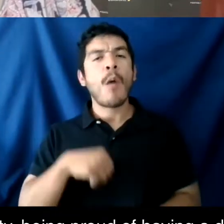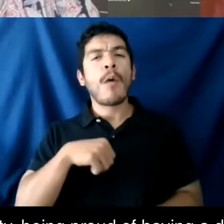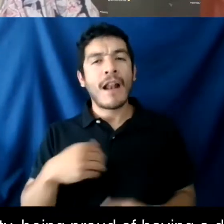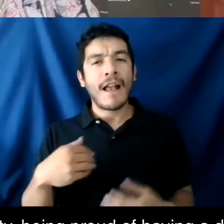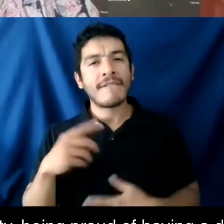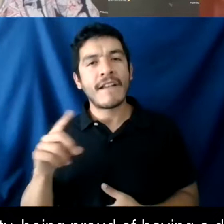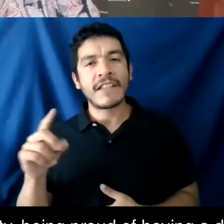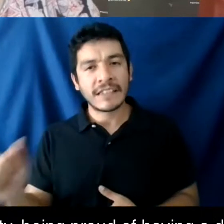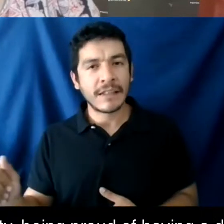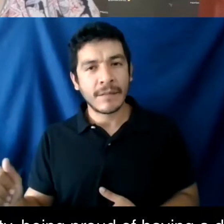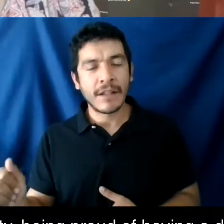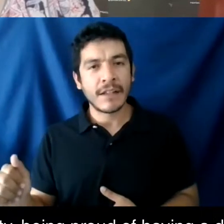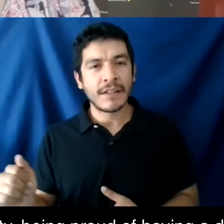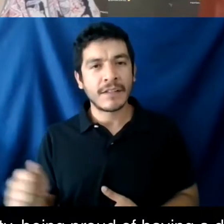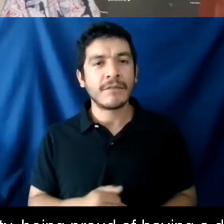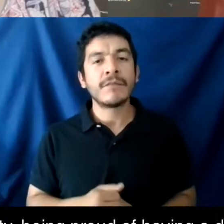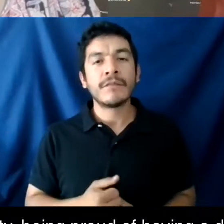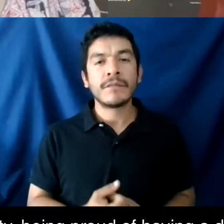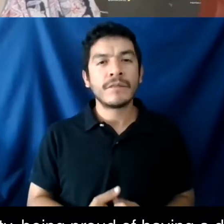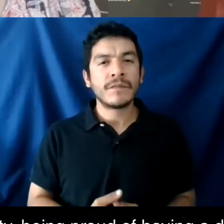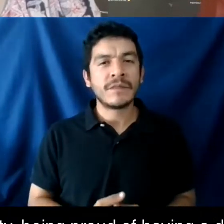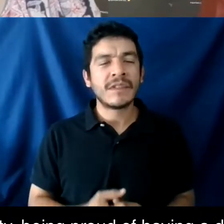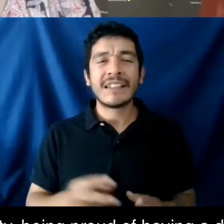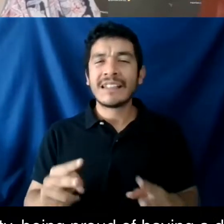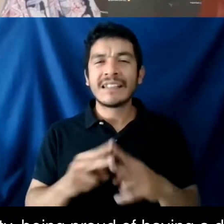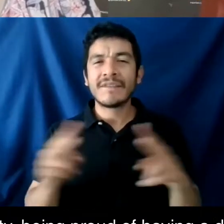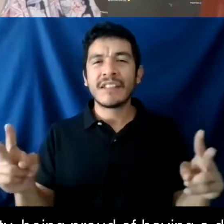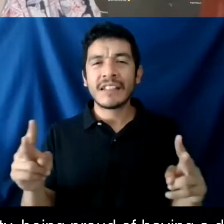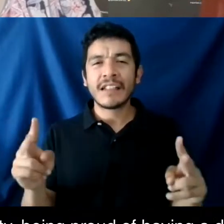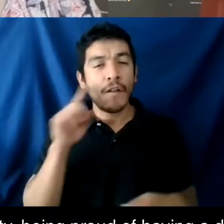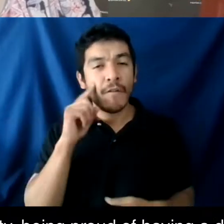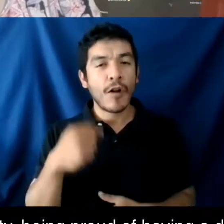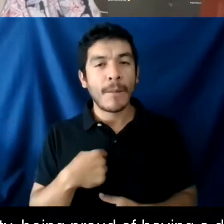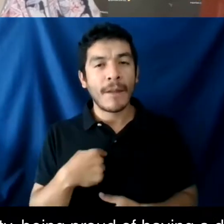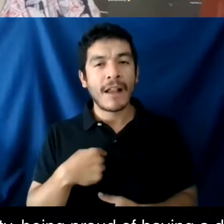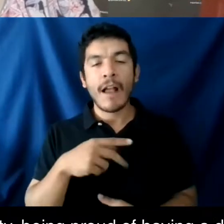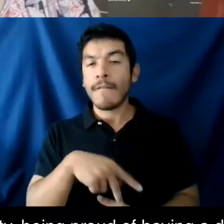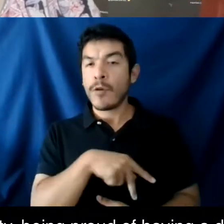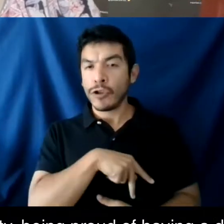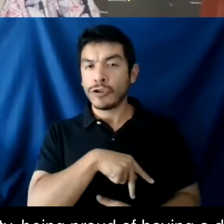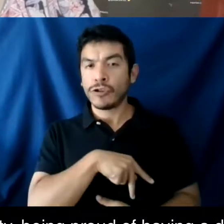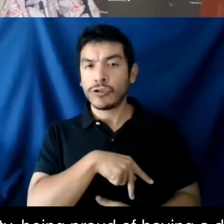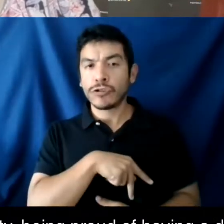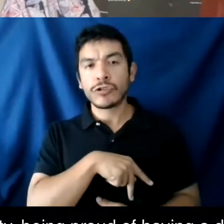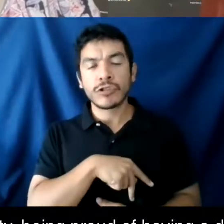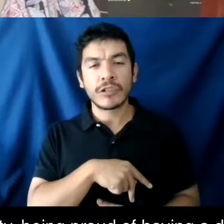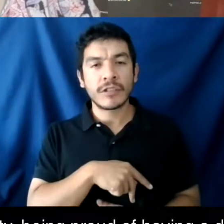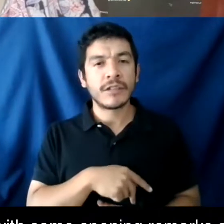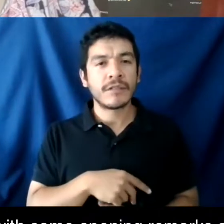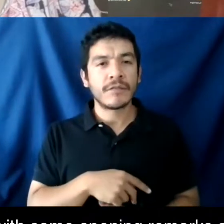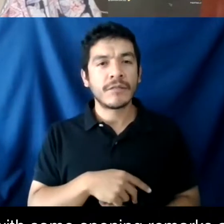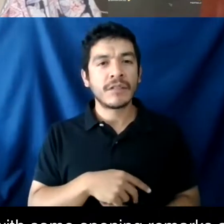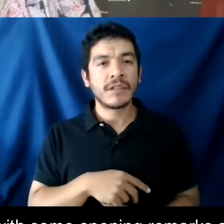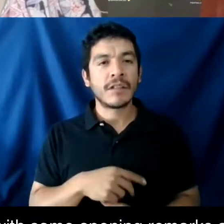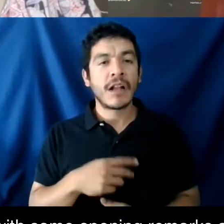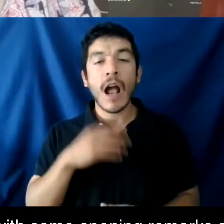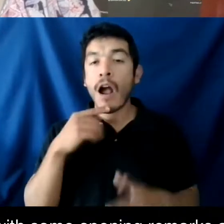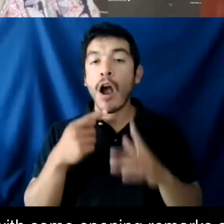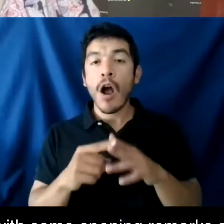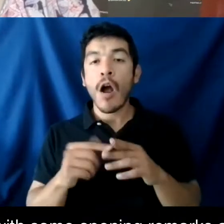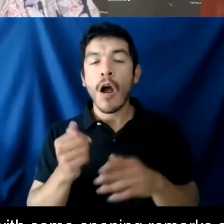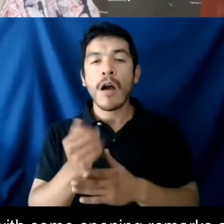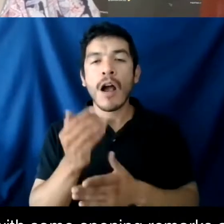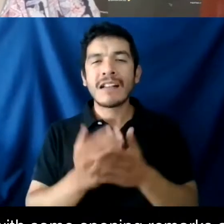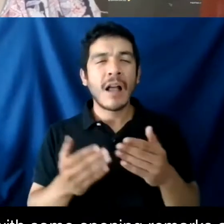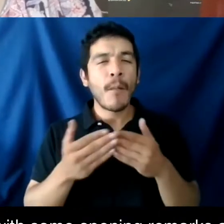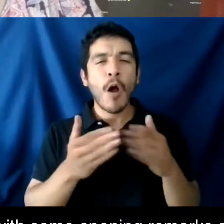disability. It's very, to me, personal. I'll just start off with some opening